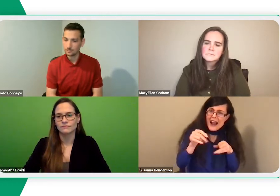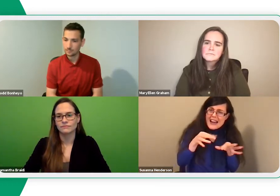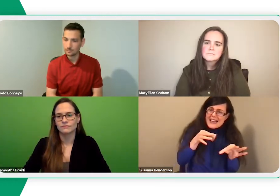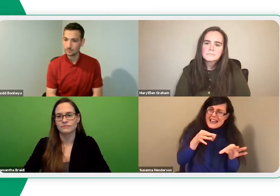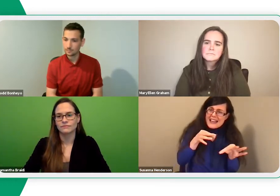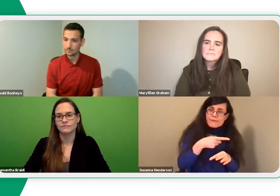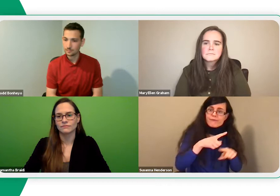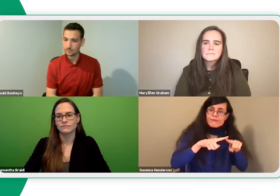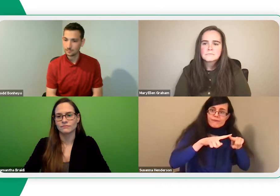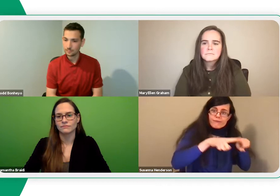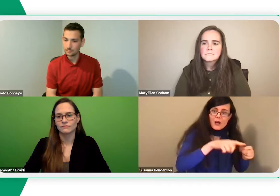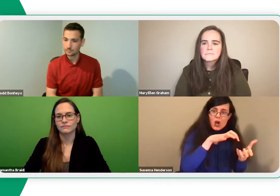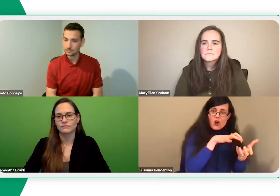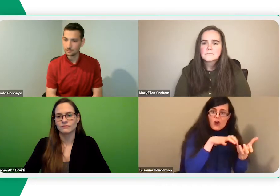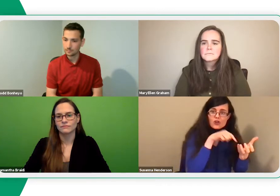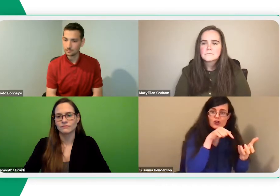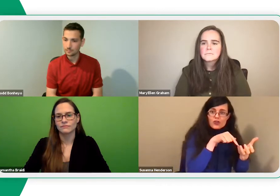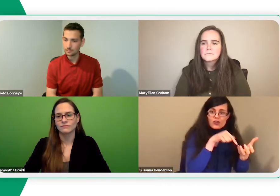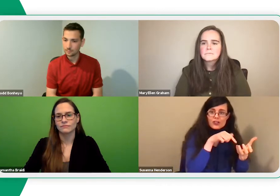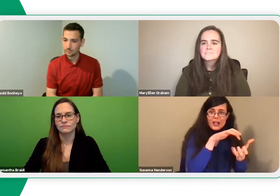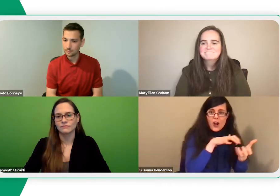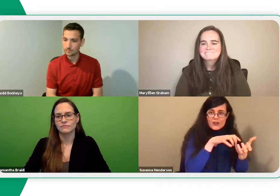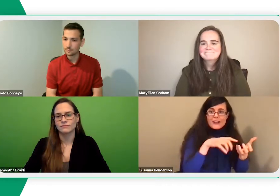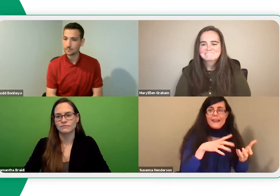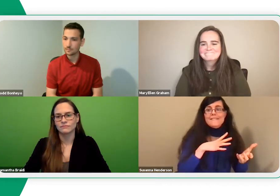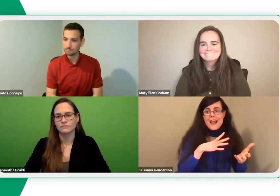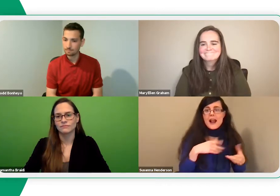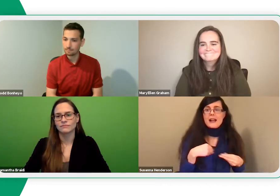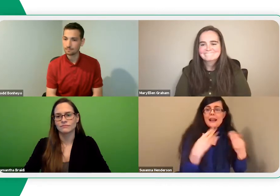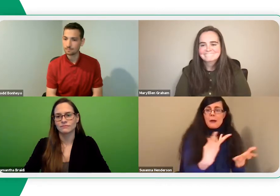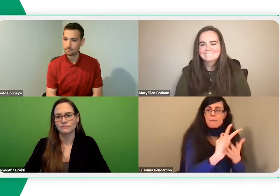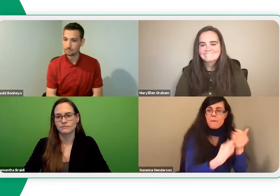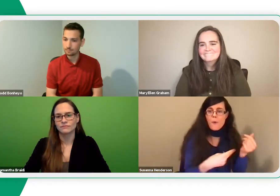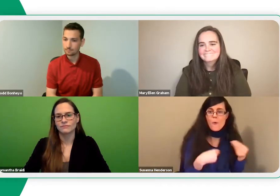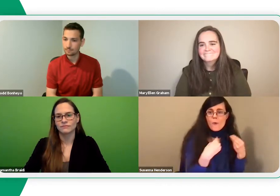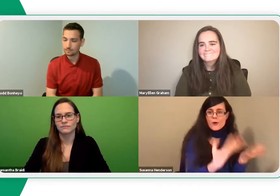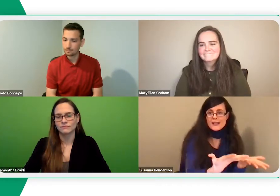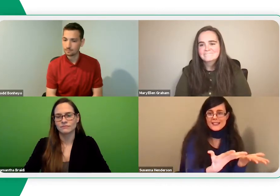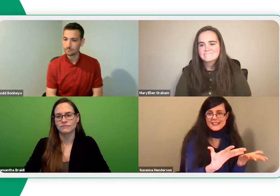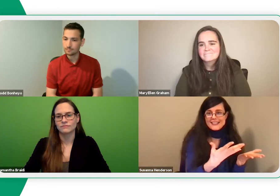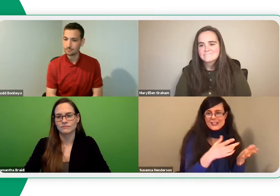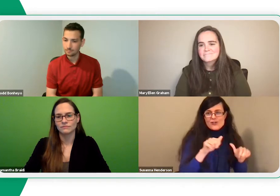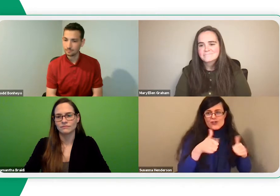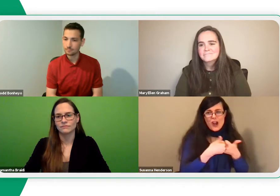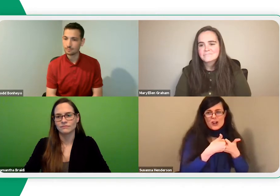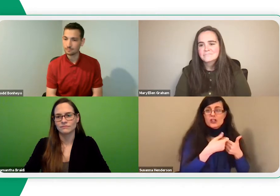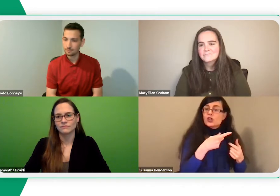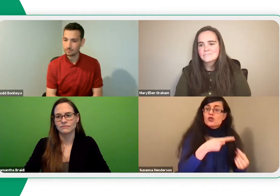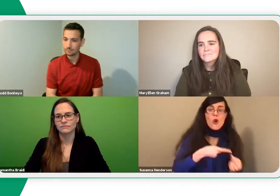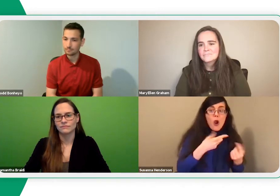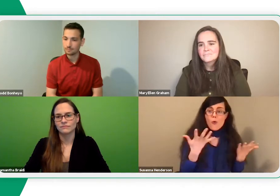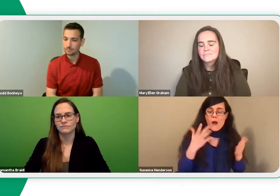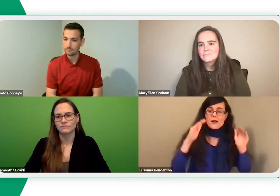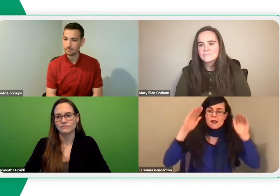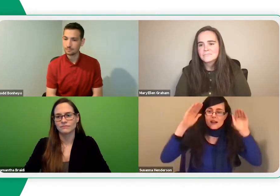to transition to Excel, and students are just dependent on a calculator. That's all they know how to use. So